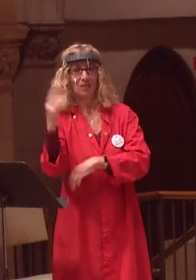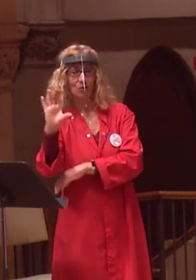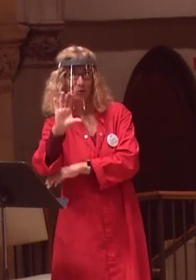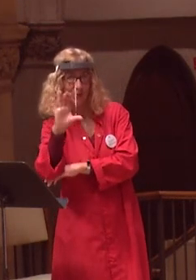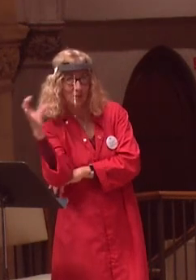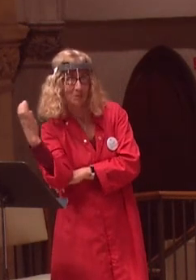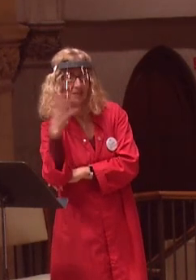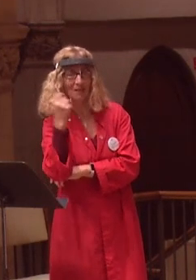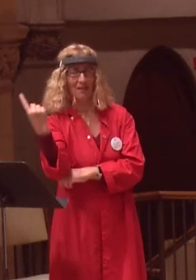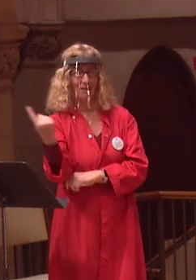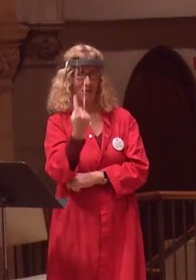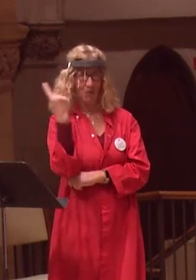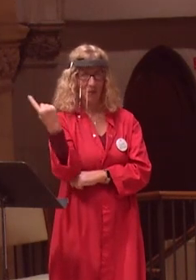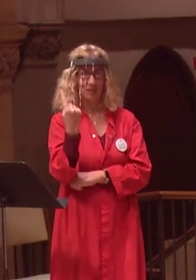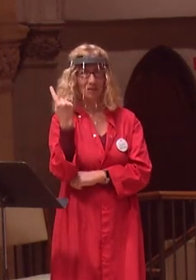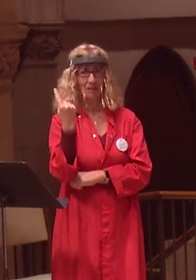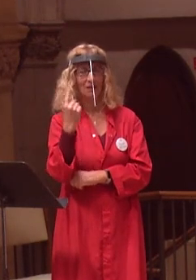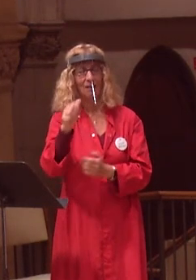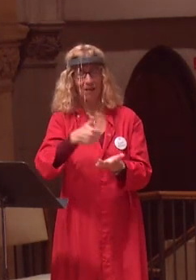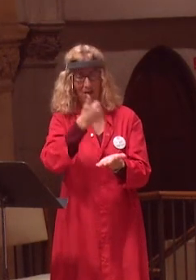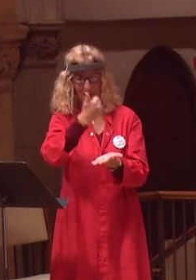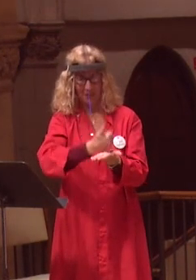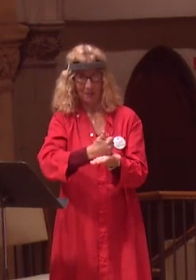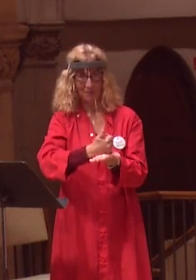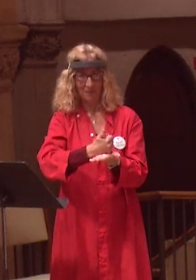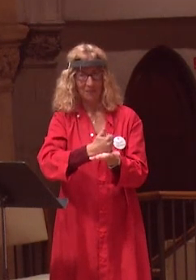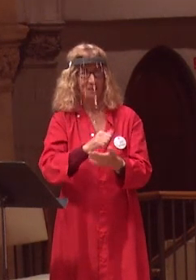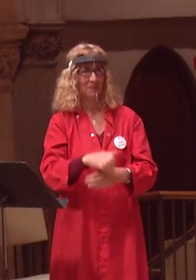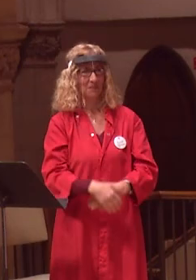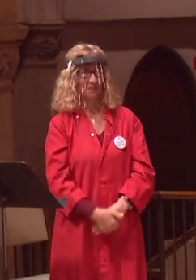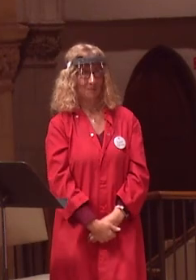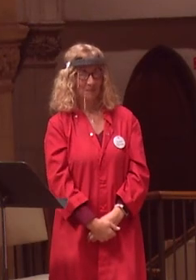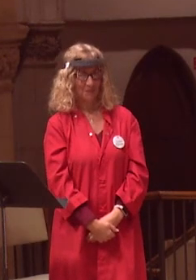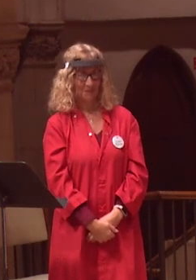Christmas and always. Amen.